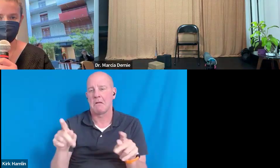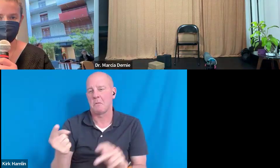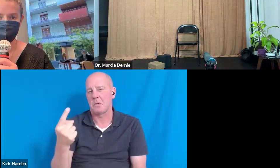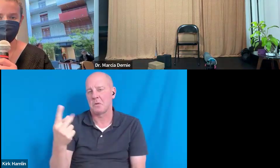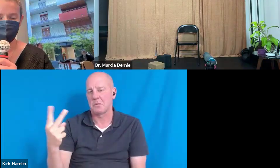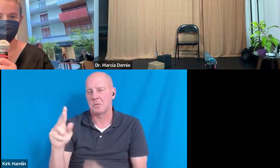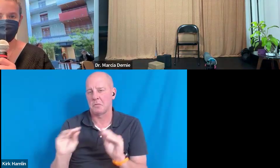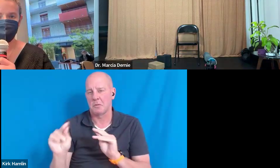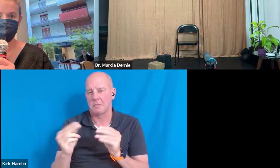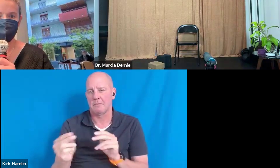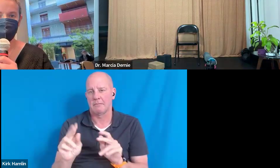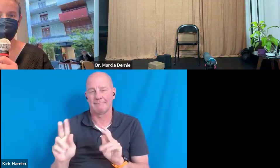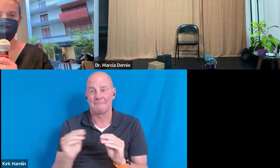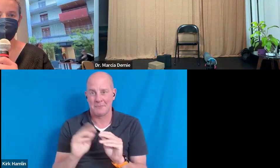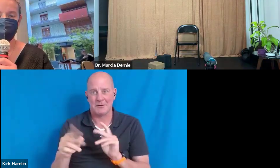on in.